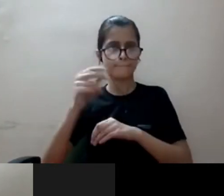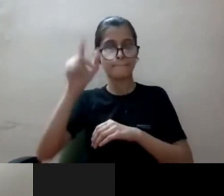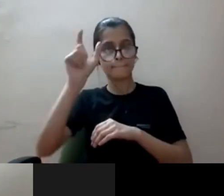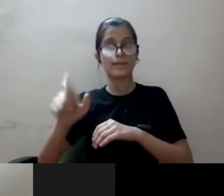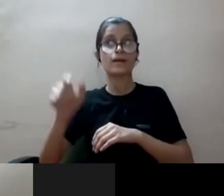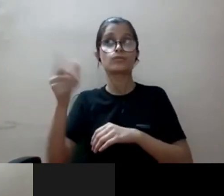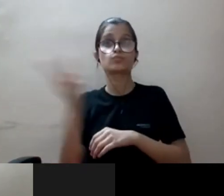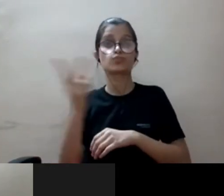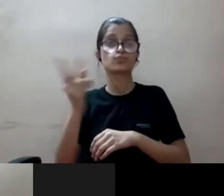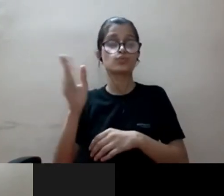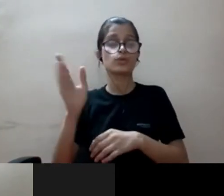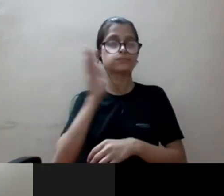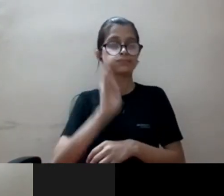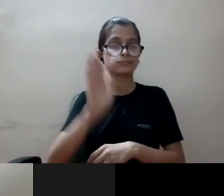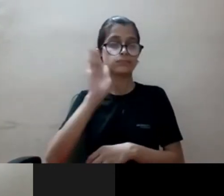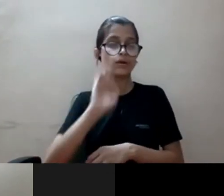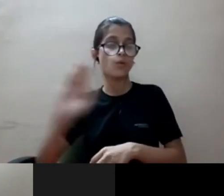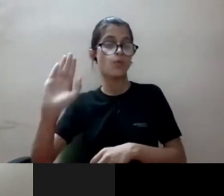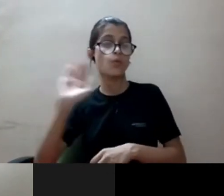singing for the Tsar of Russia.